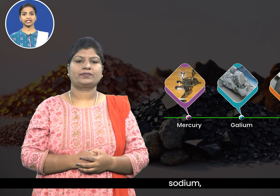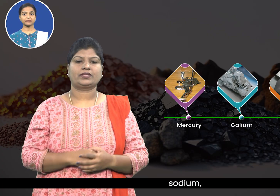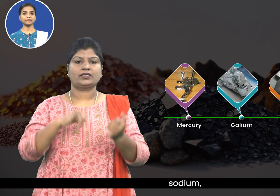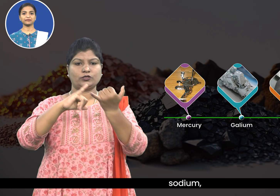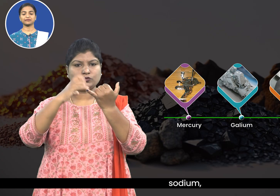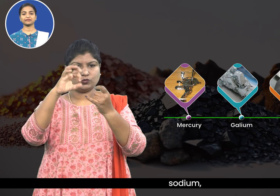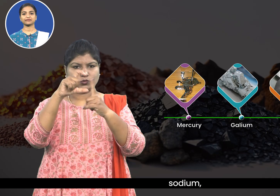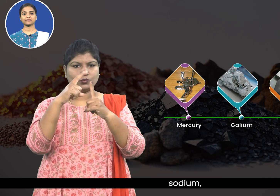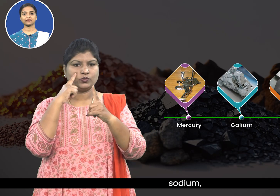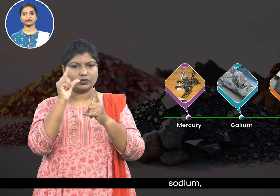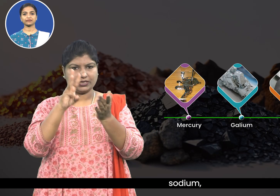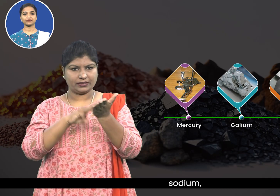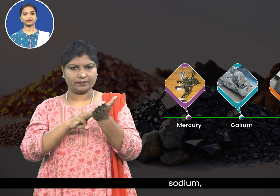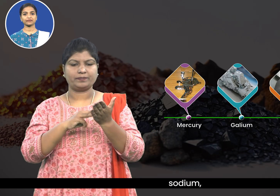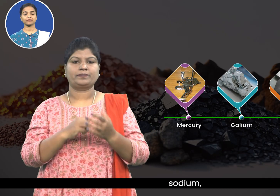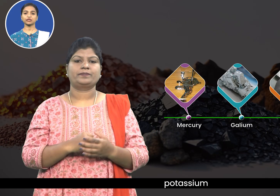sodium,